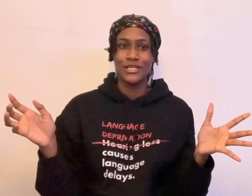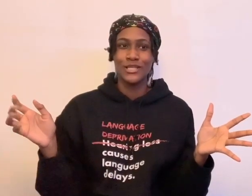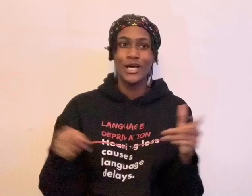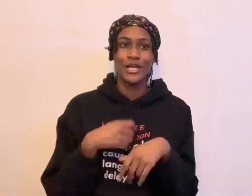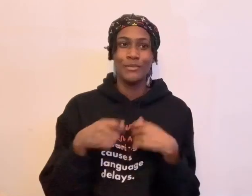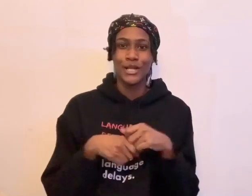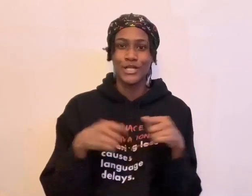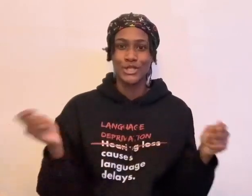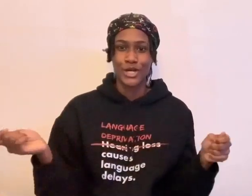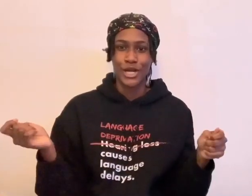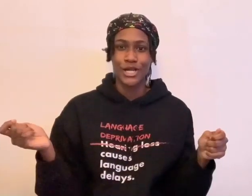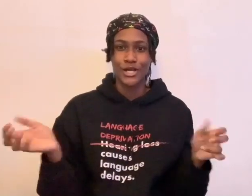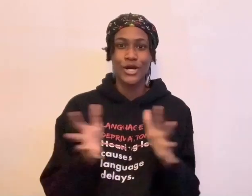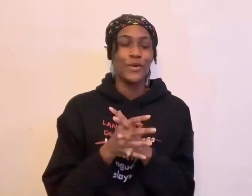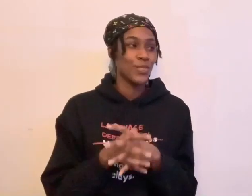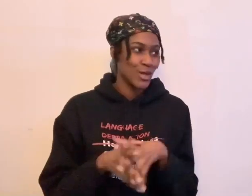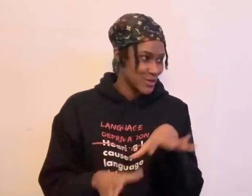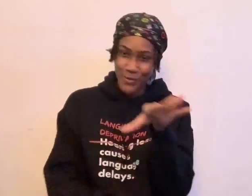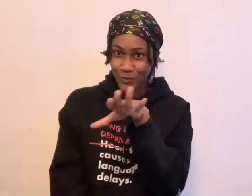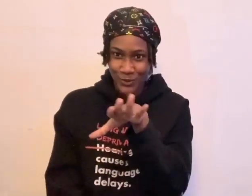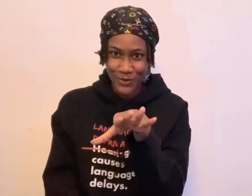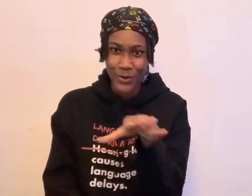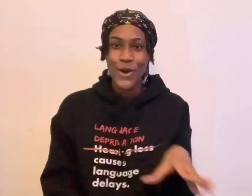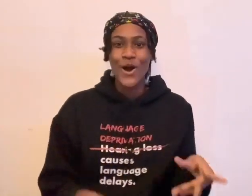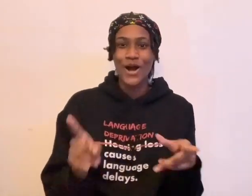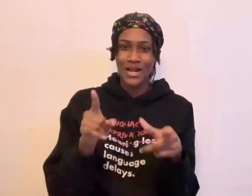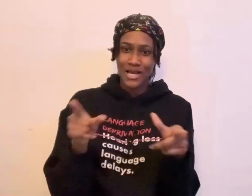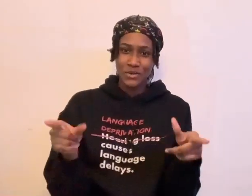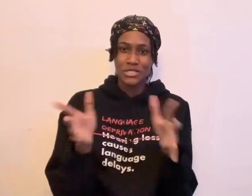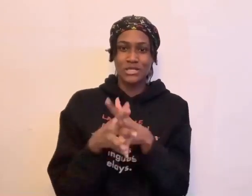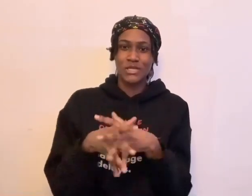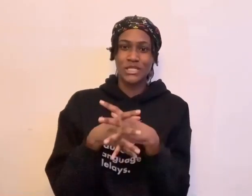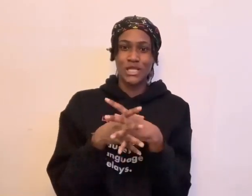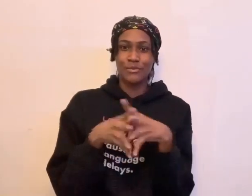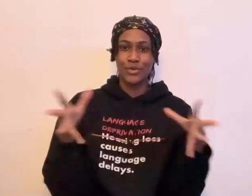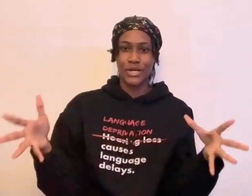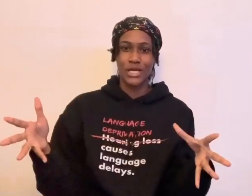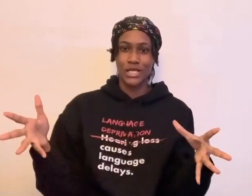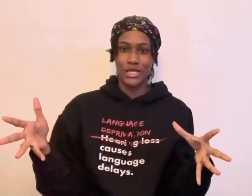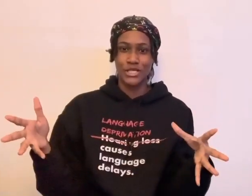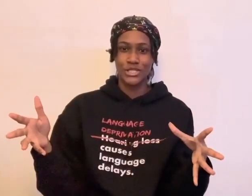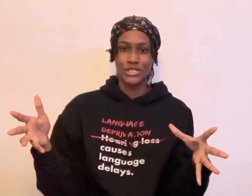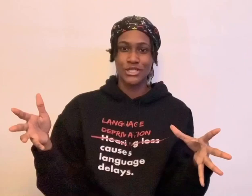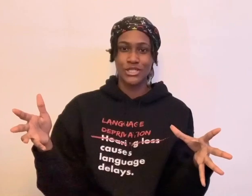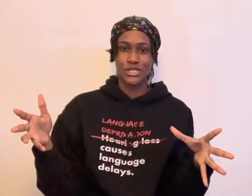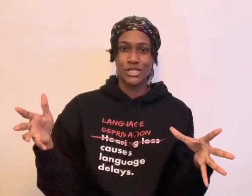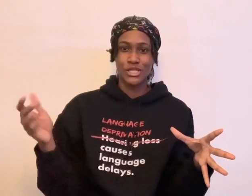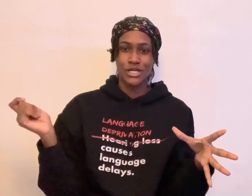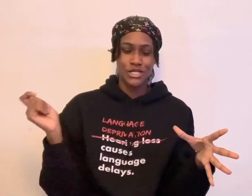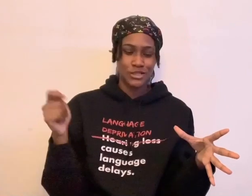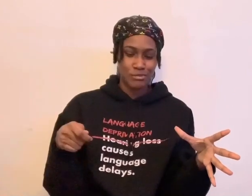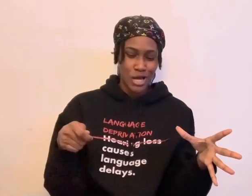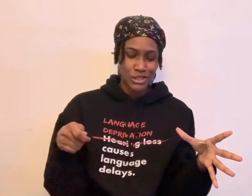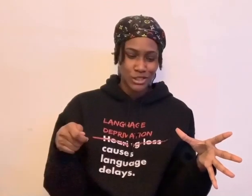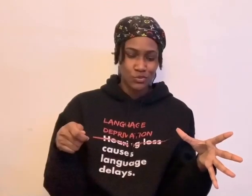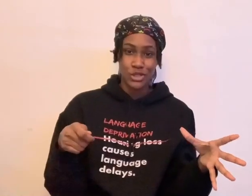tied up in a string. Okay, so our language is basically broken English, smash with its way